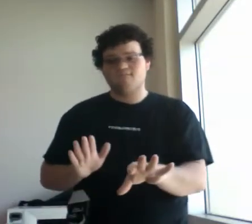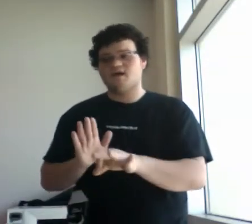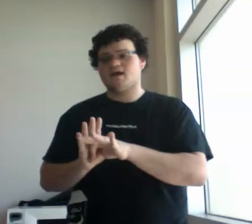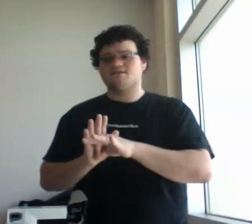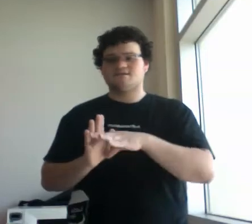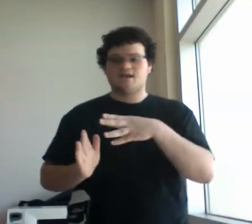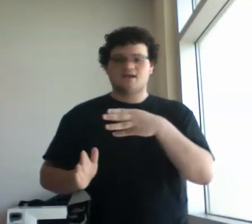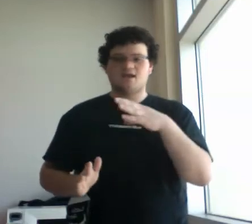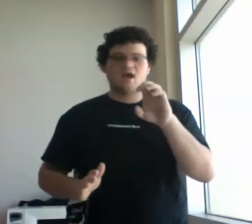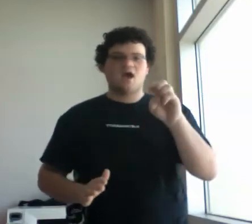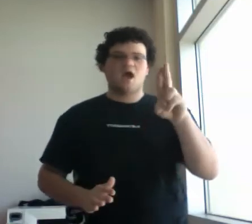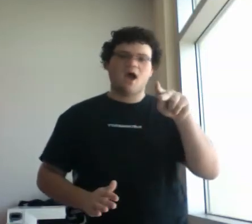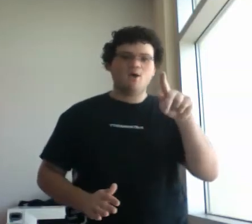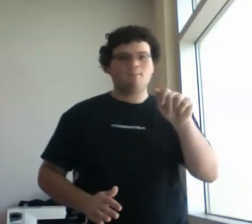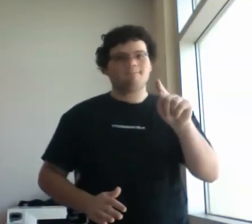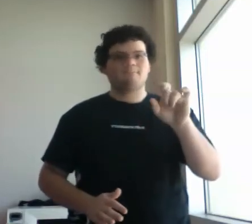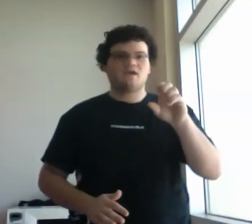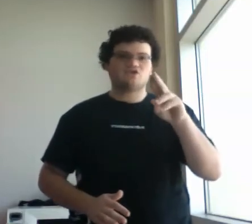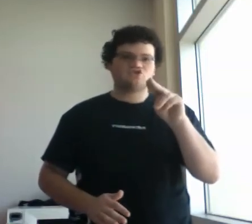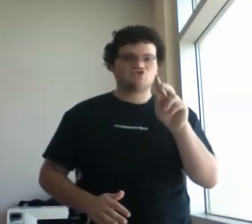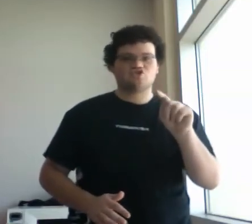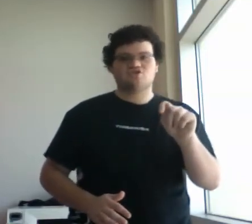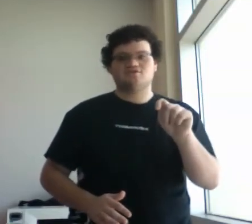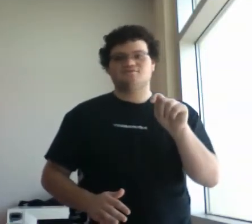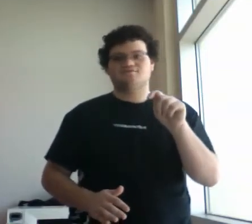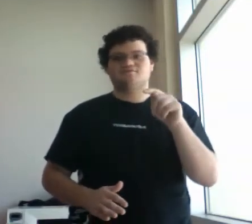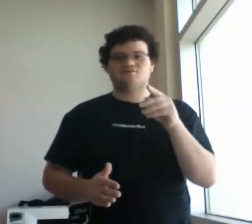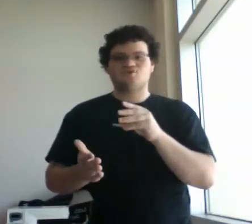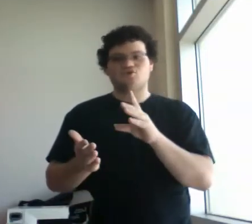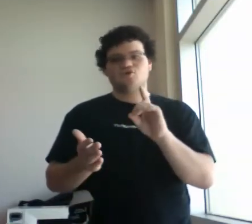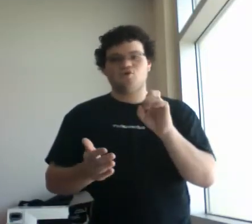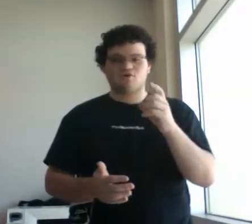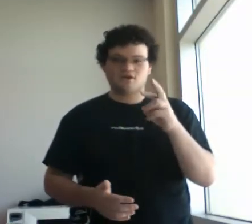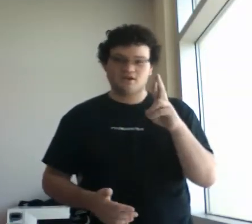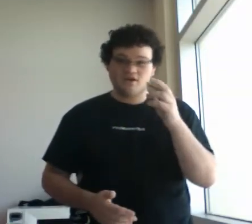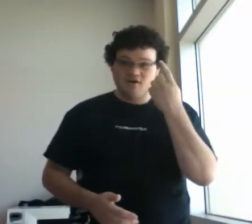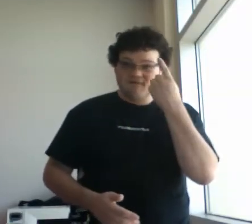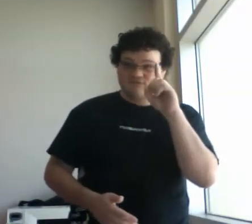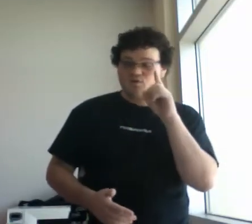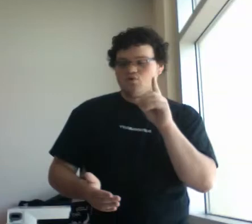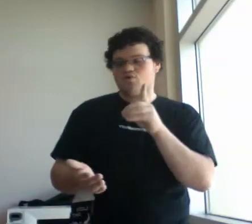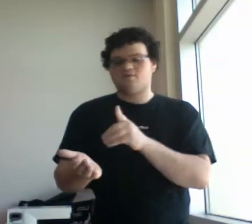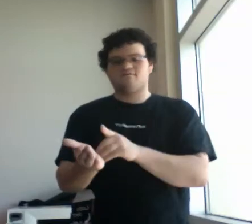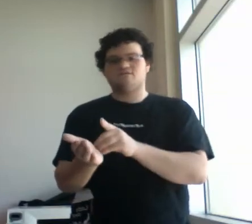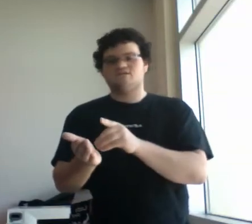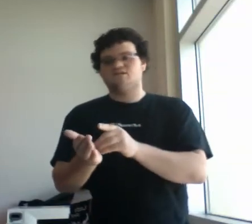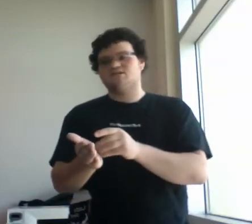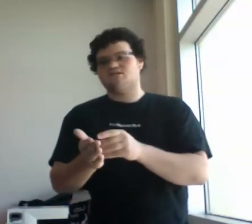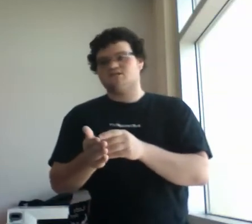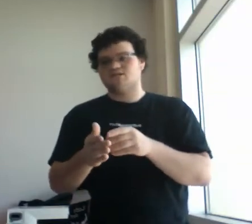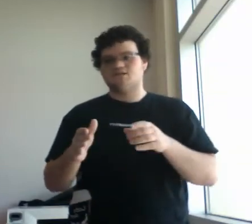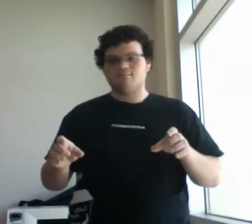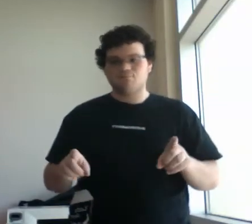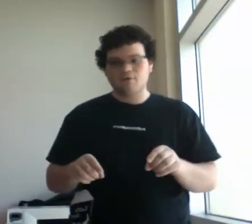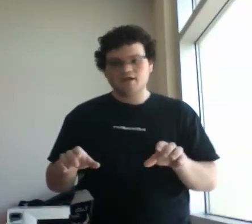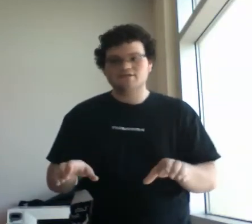ER, ambulatory, and basically coding for physician practices, group practices. Also,